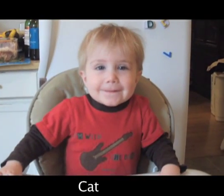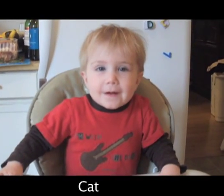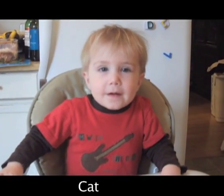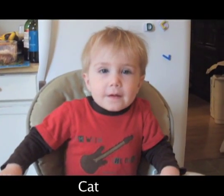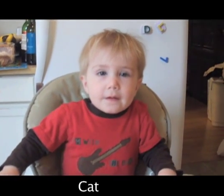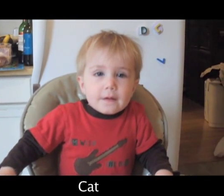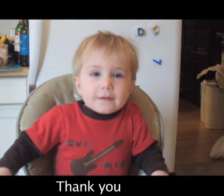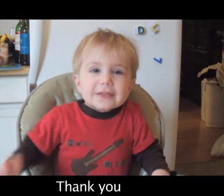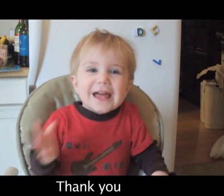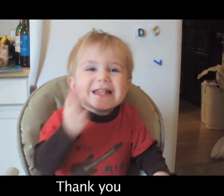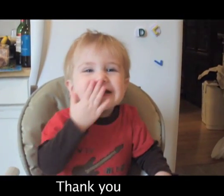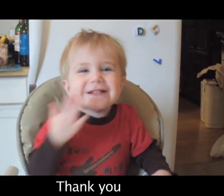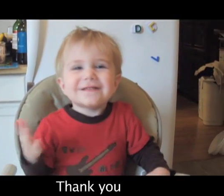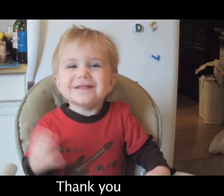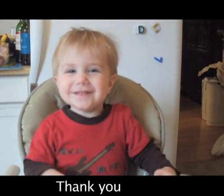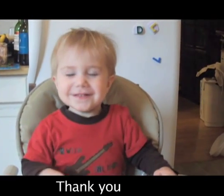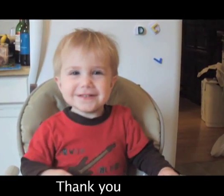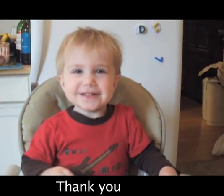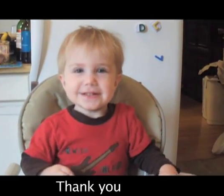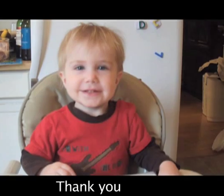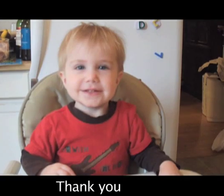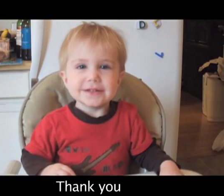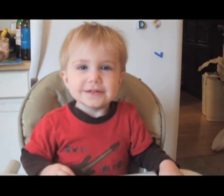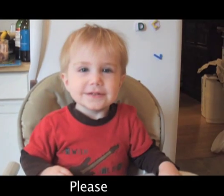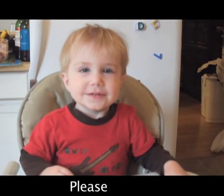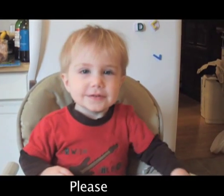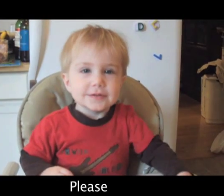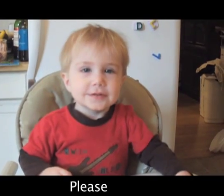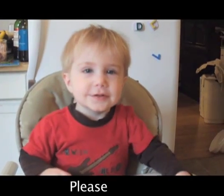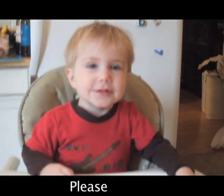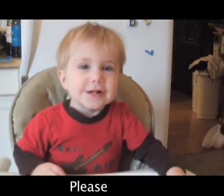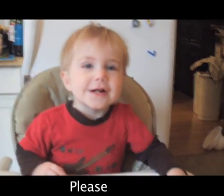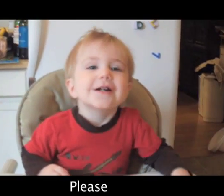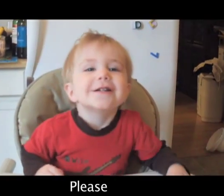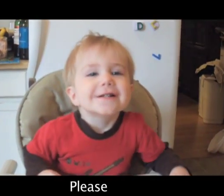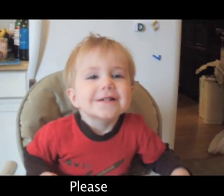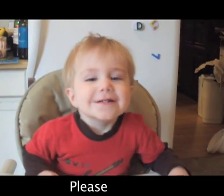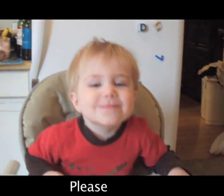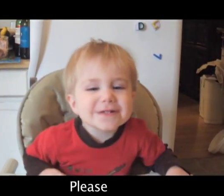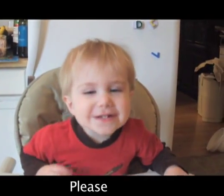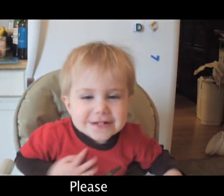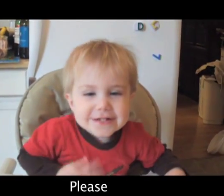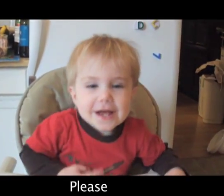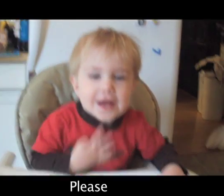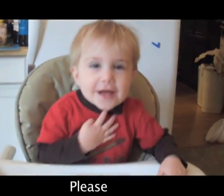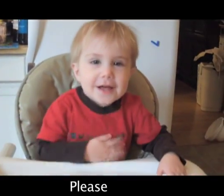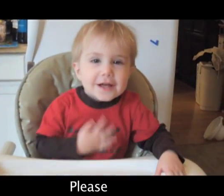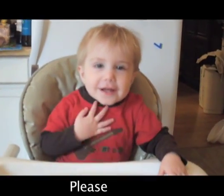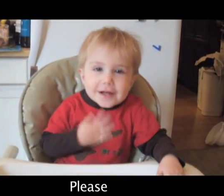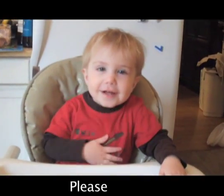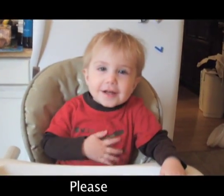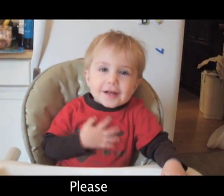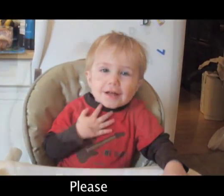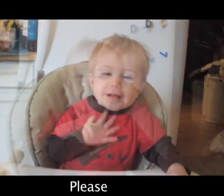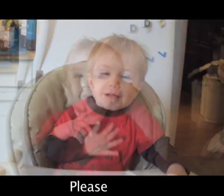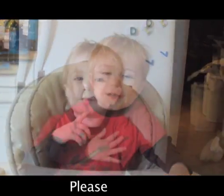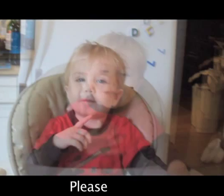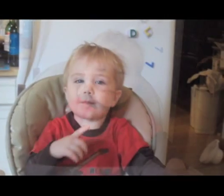you thank you thank how about please please please what's the